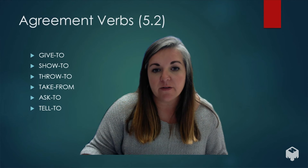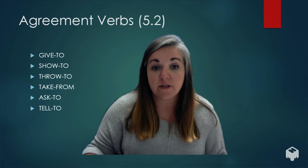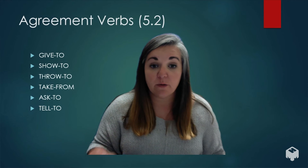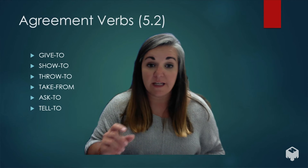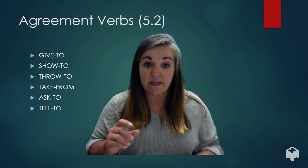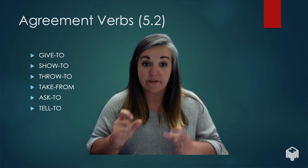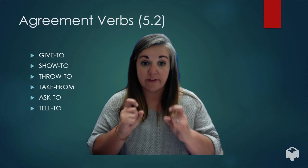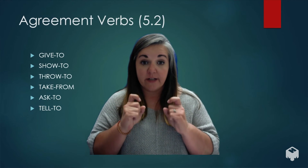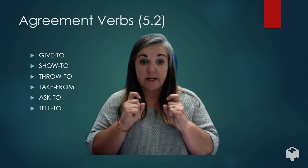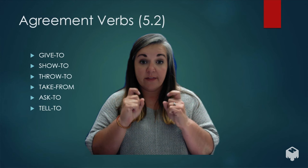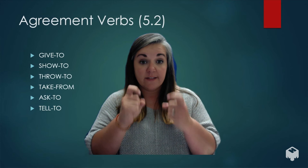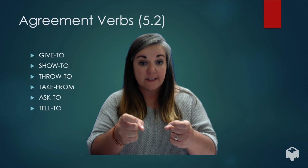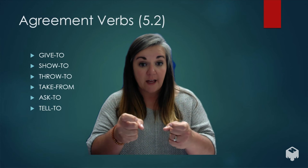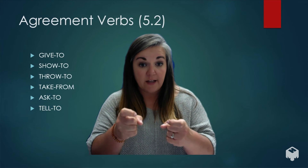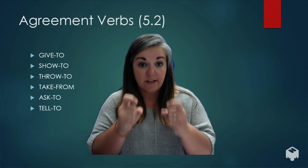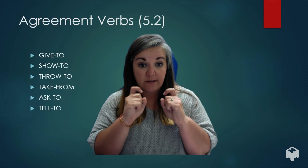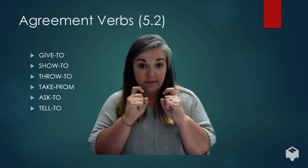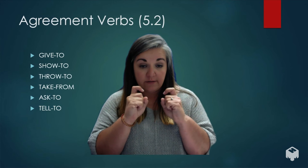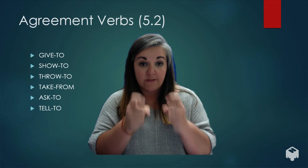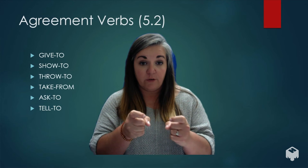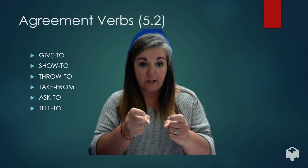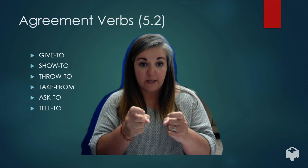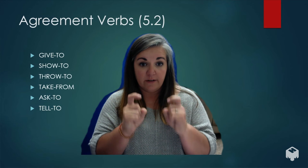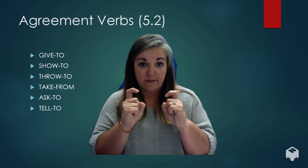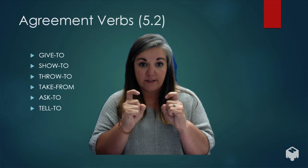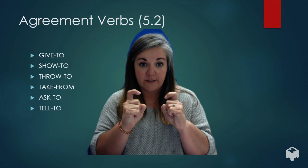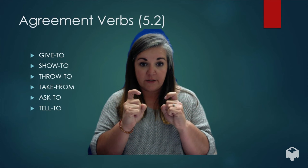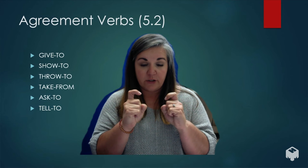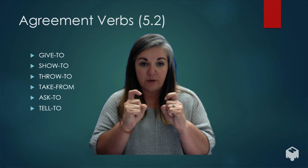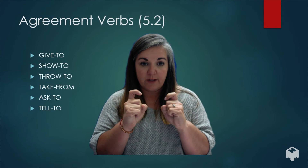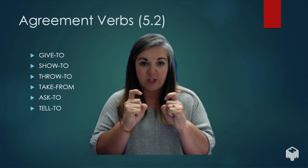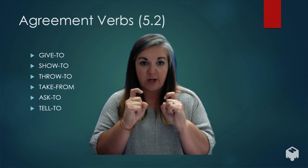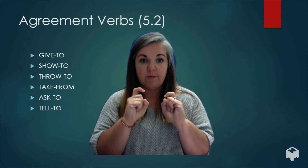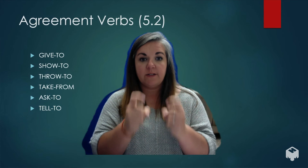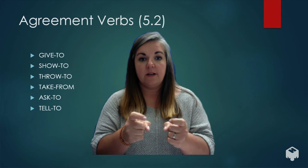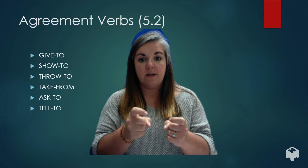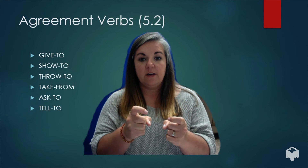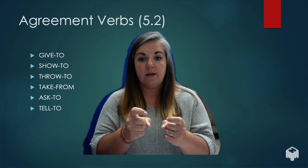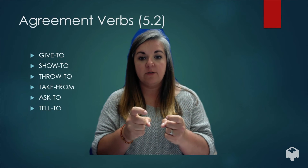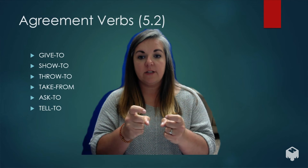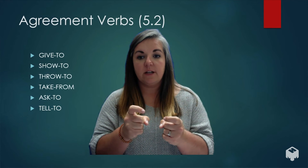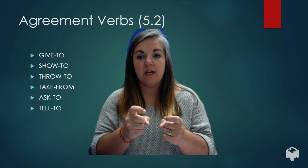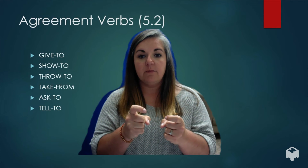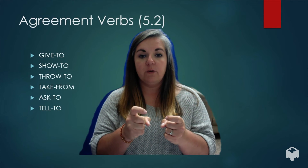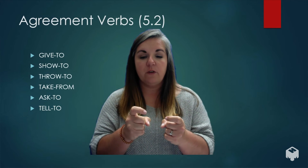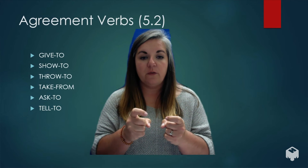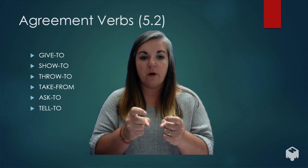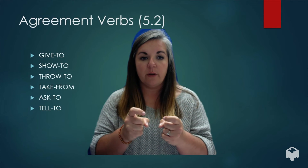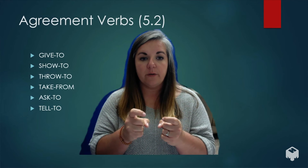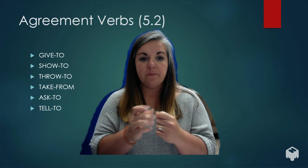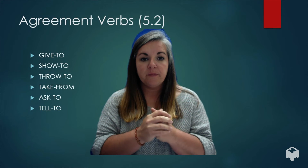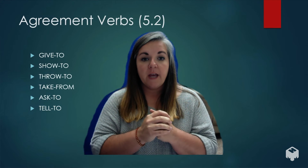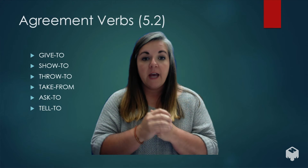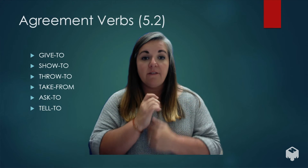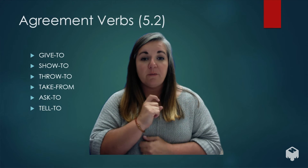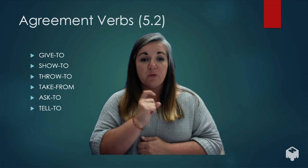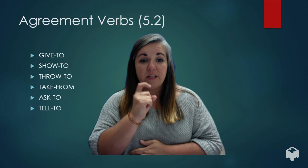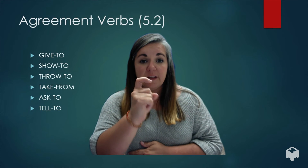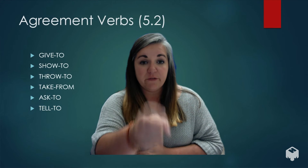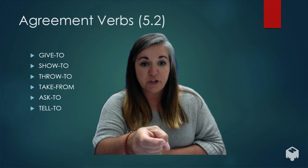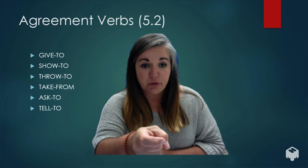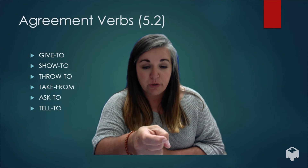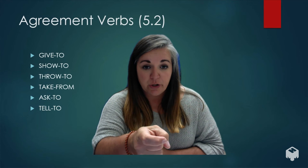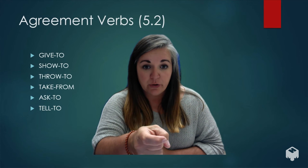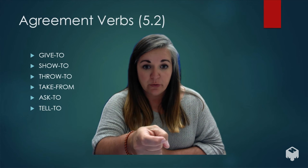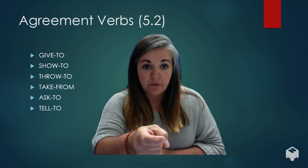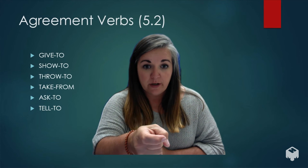talking about. So give. The sign for give is this. It's two hand shapes, and I'm just going to kind of move it forward. If I'm going to